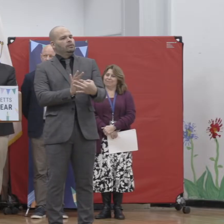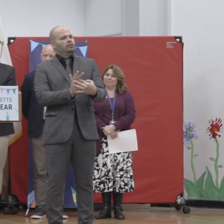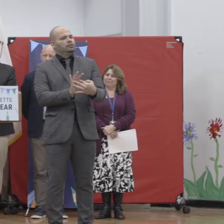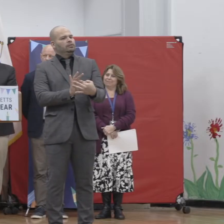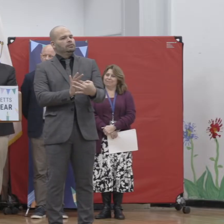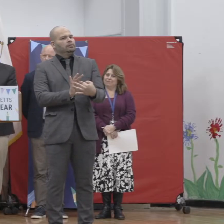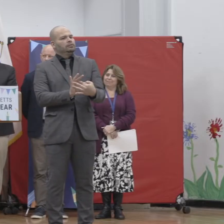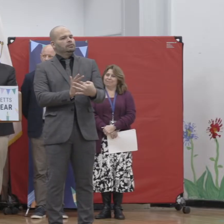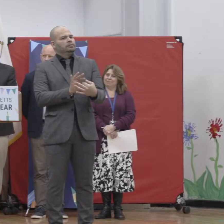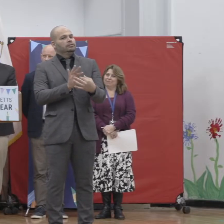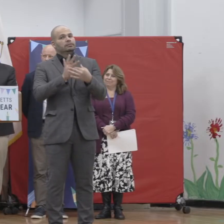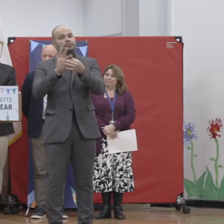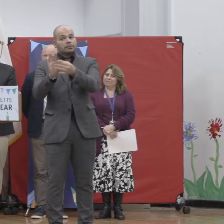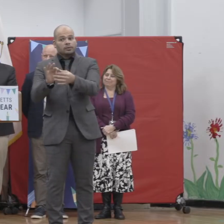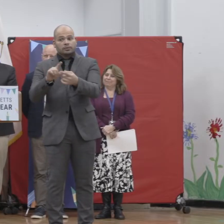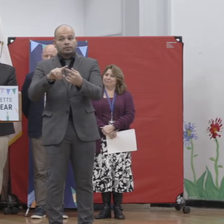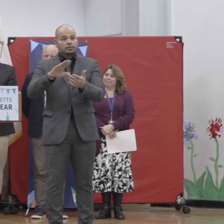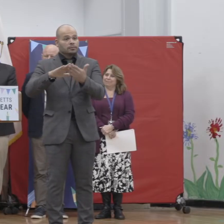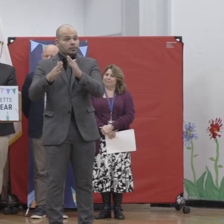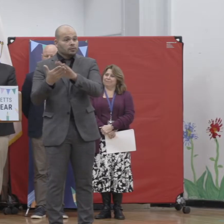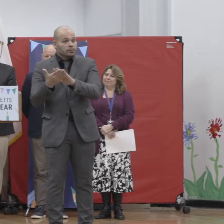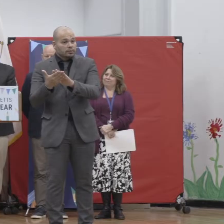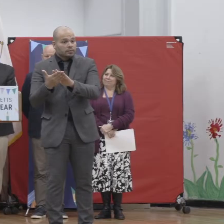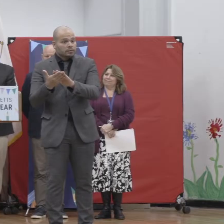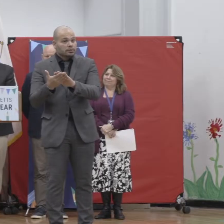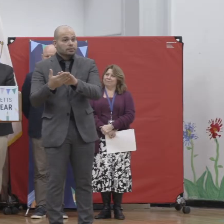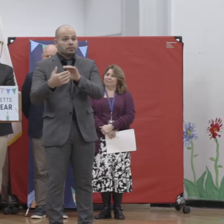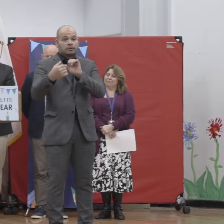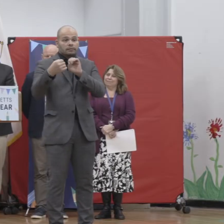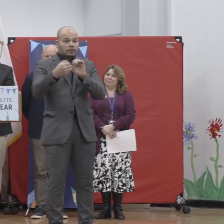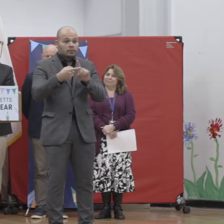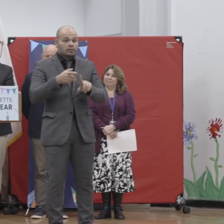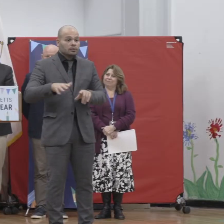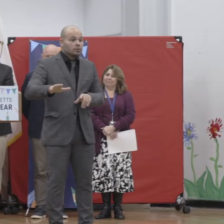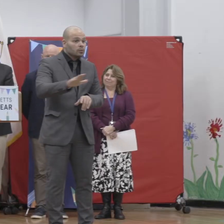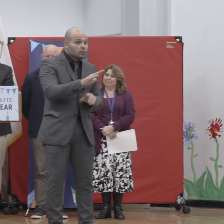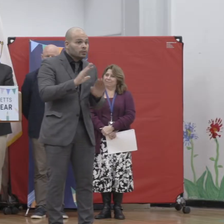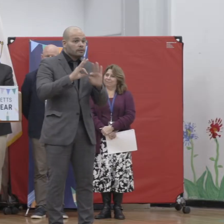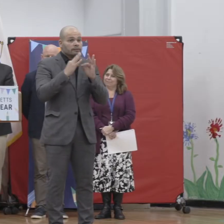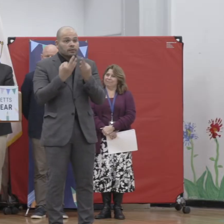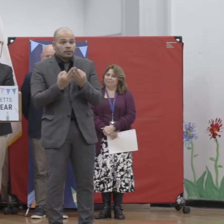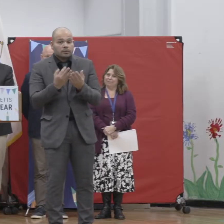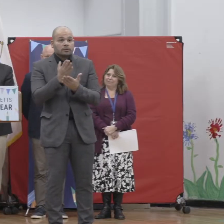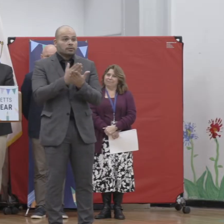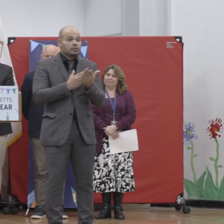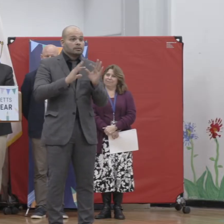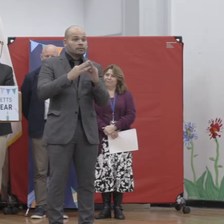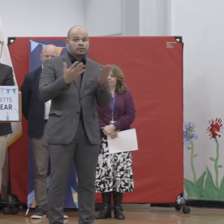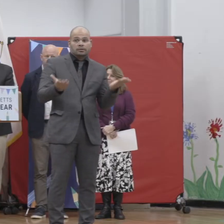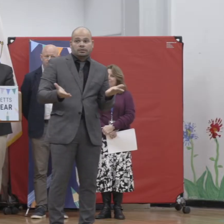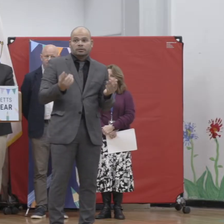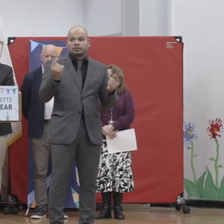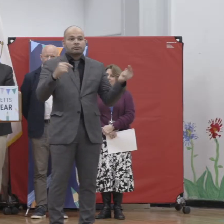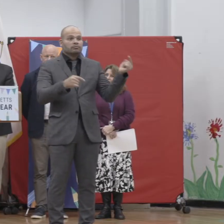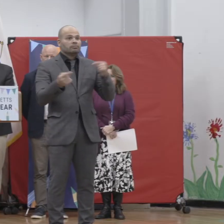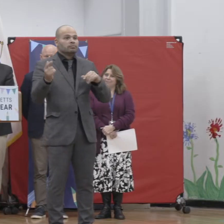and input from your families, many of whom are here today, and the team of educators,